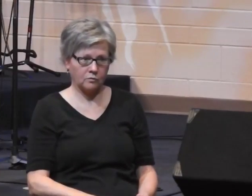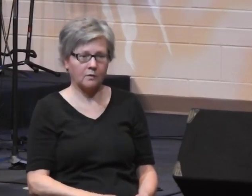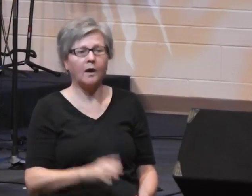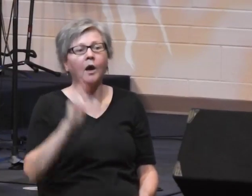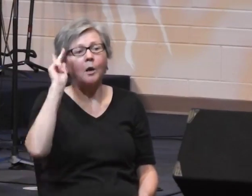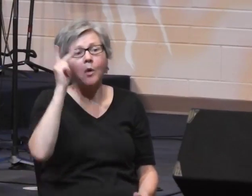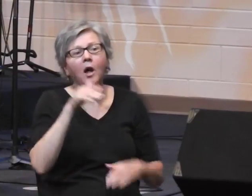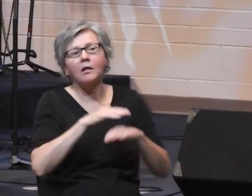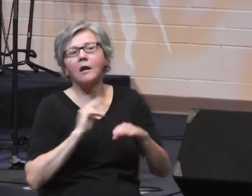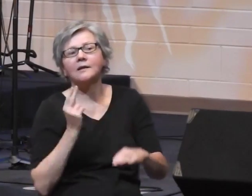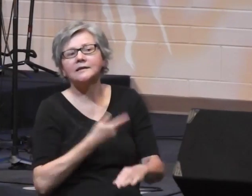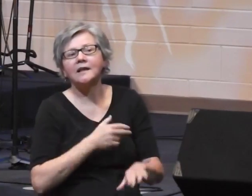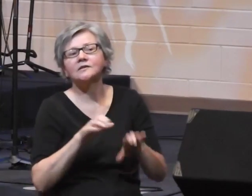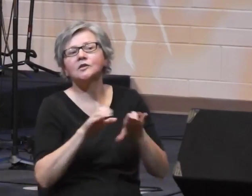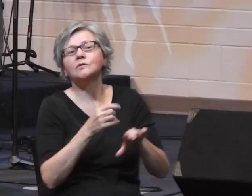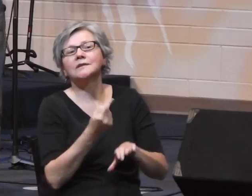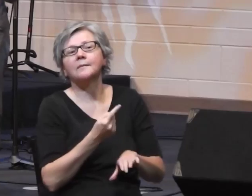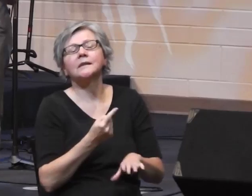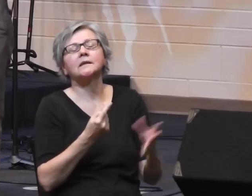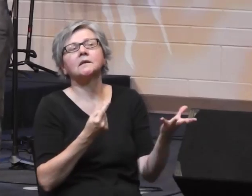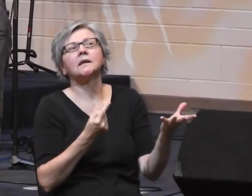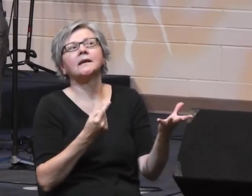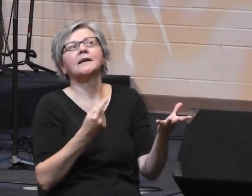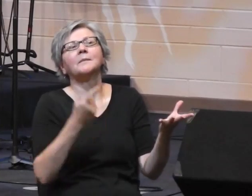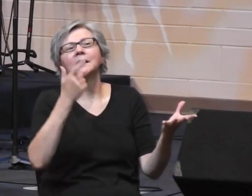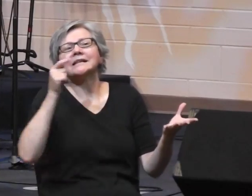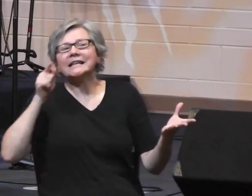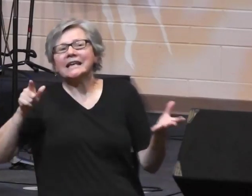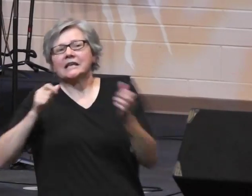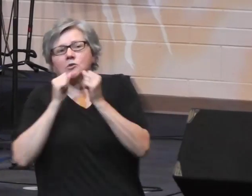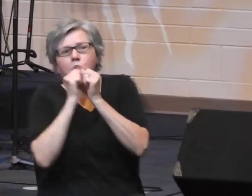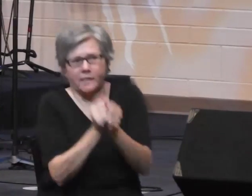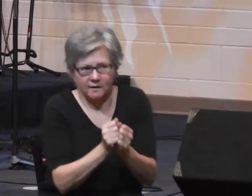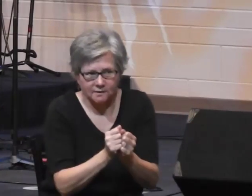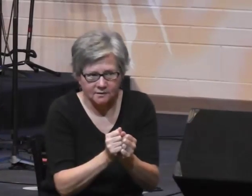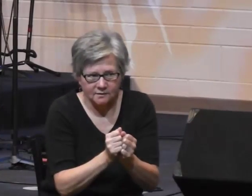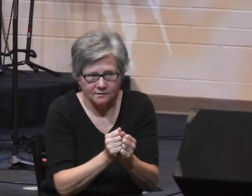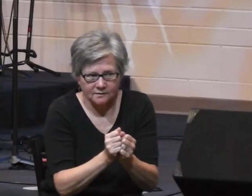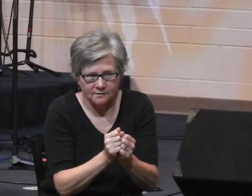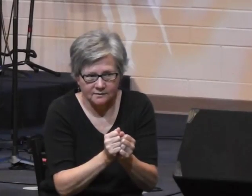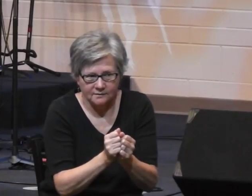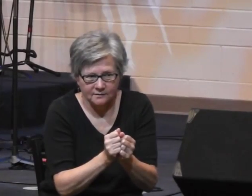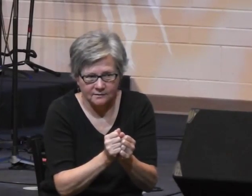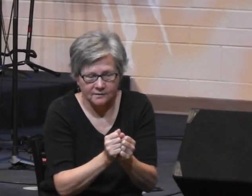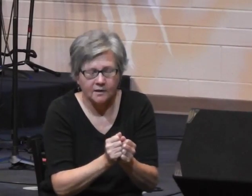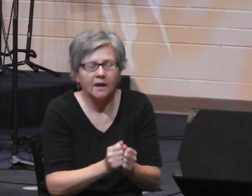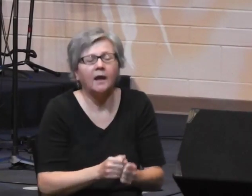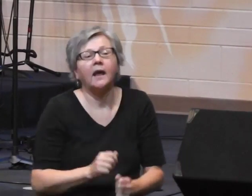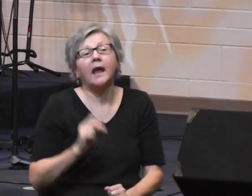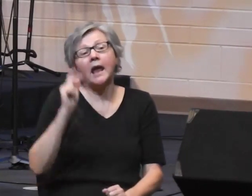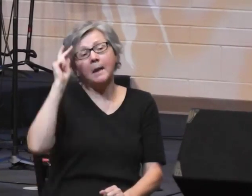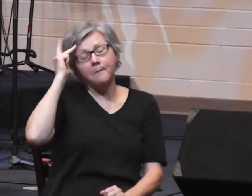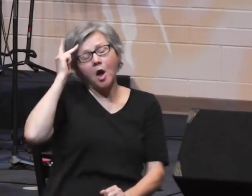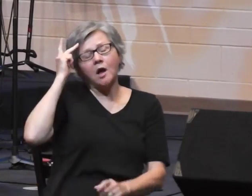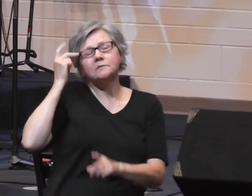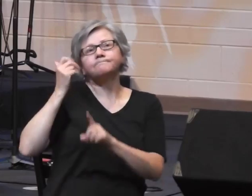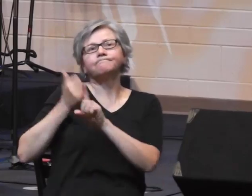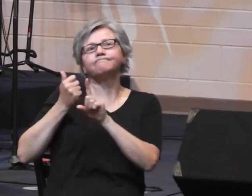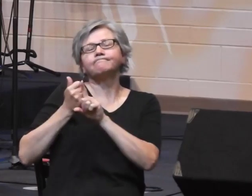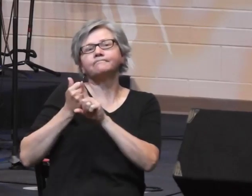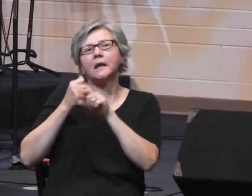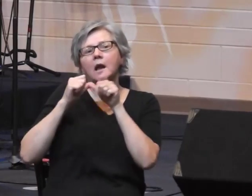he's calling us to do something that he is with us in. And I think Paul is a